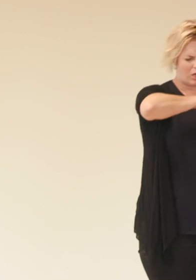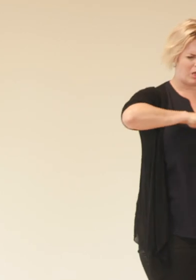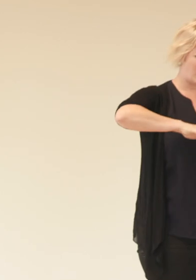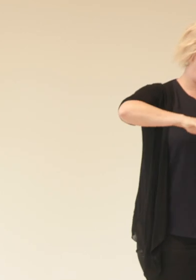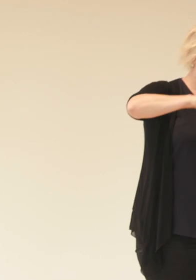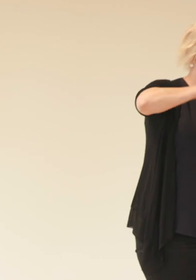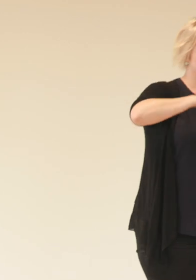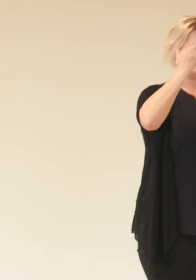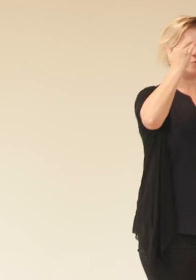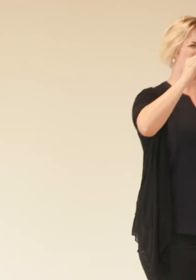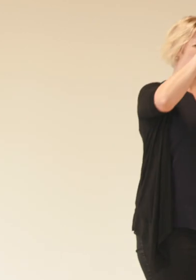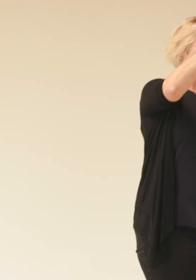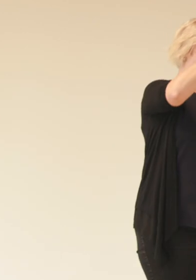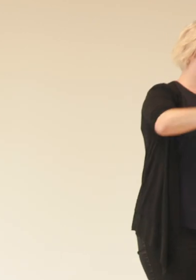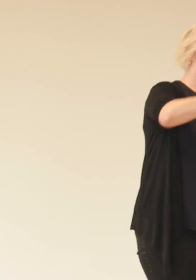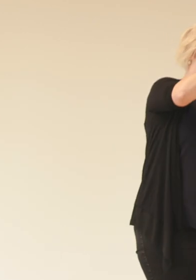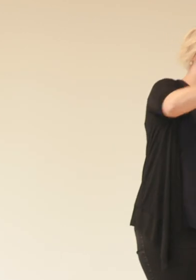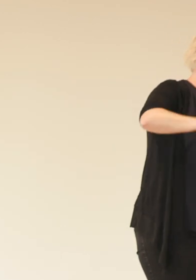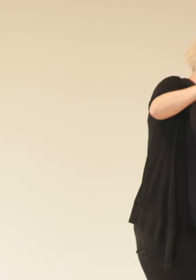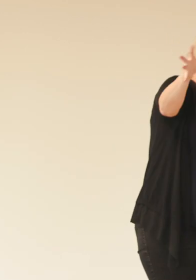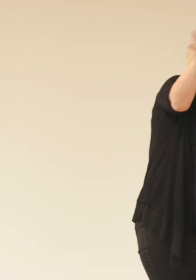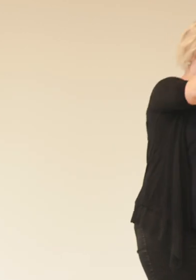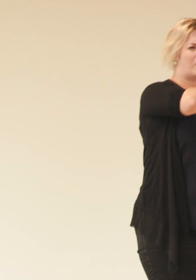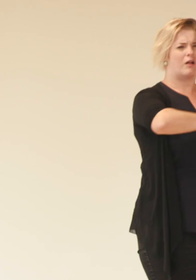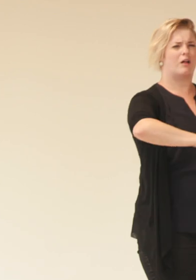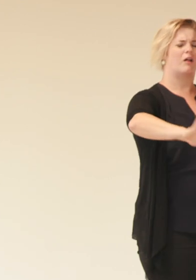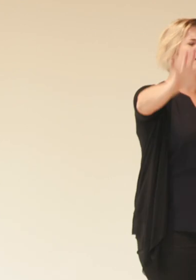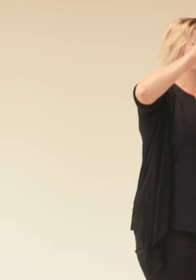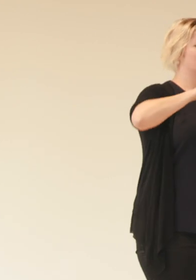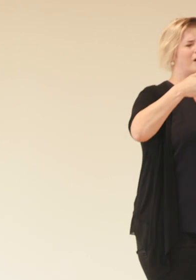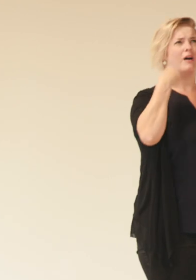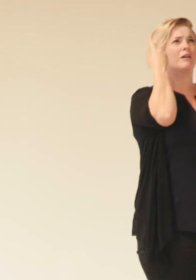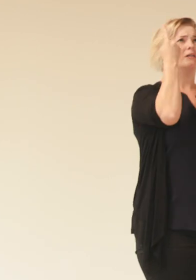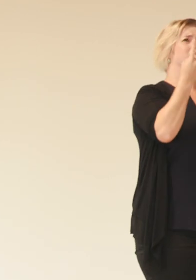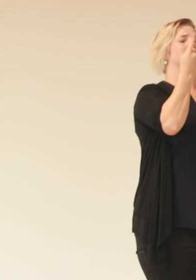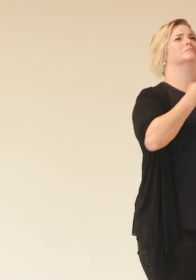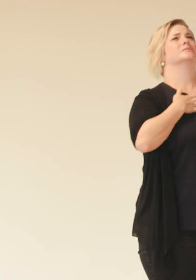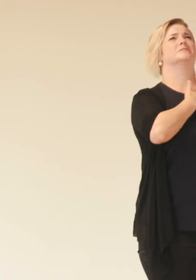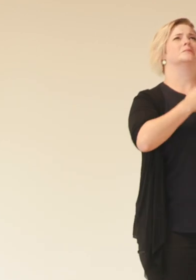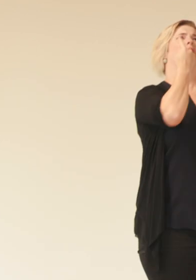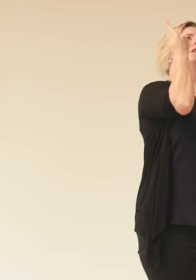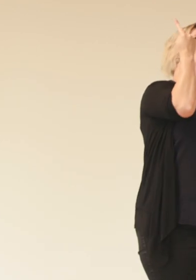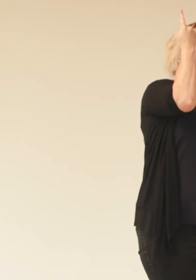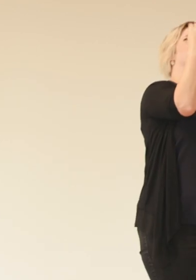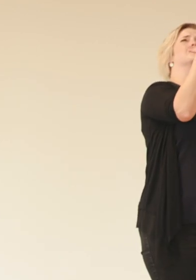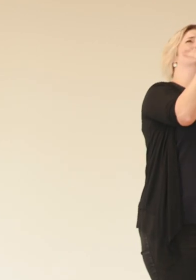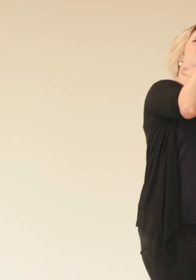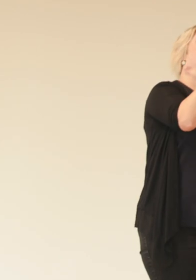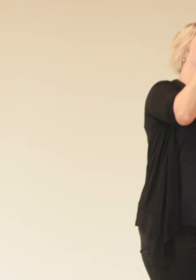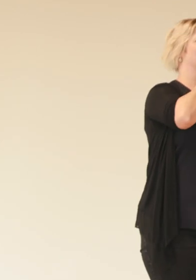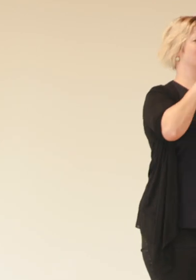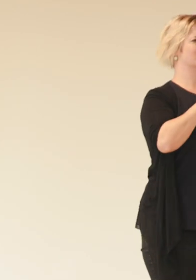rain goes like crazy like that. And I'm feeling this, and I'm like thinking, please tell me what to do. And then I hear almost a voice